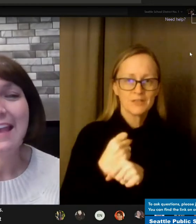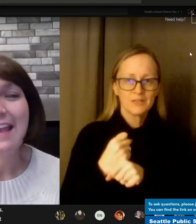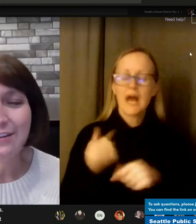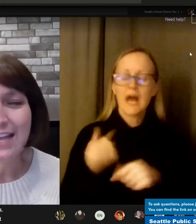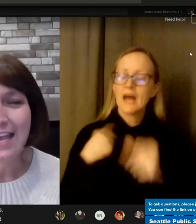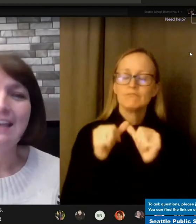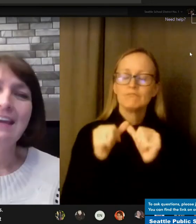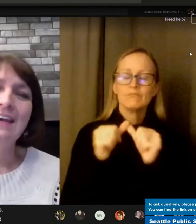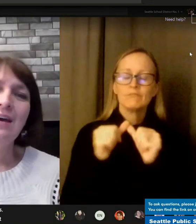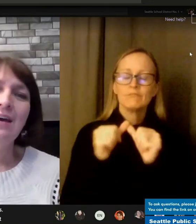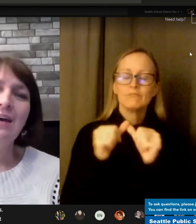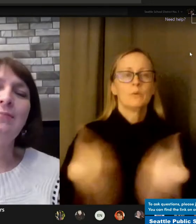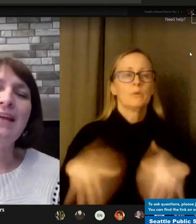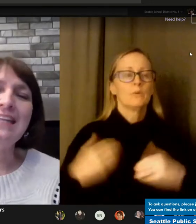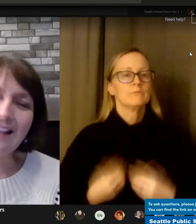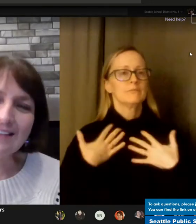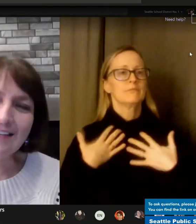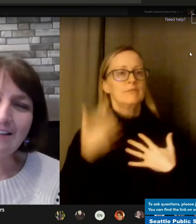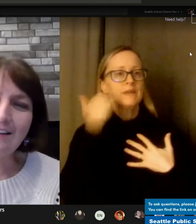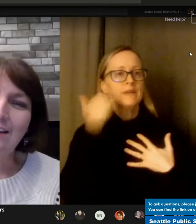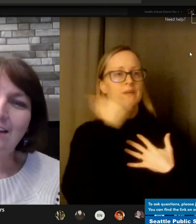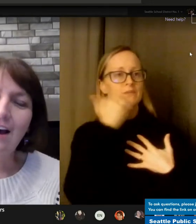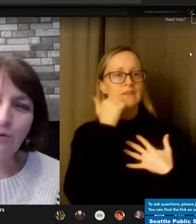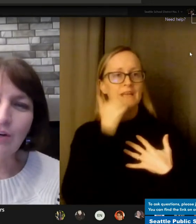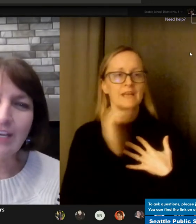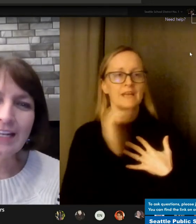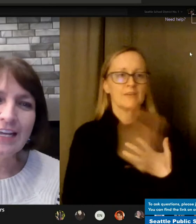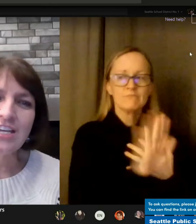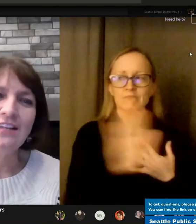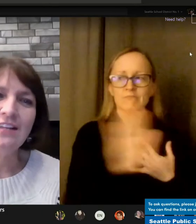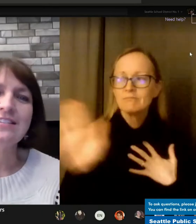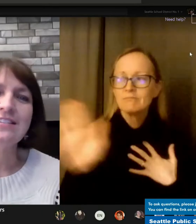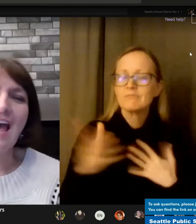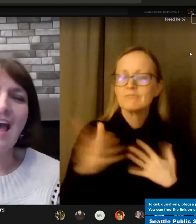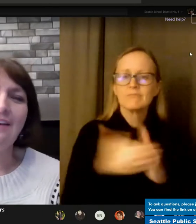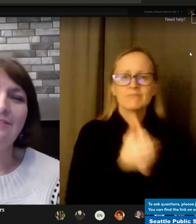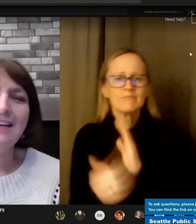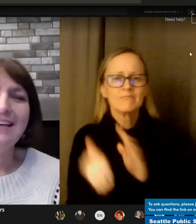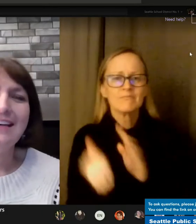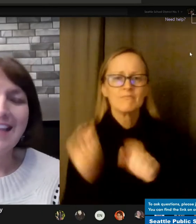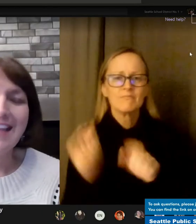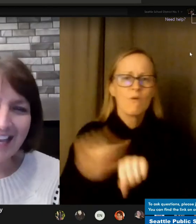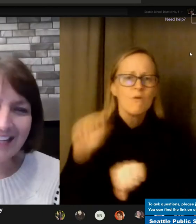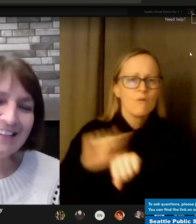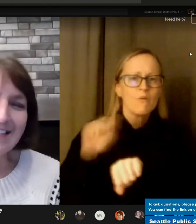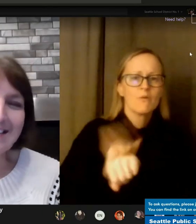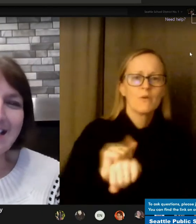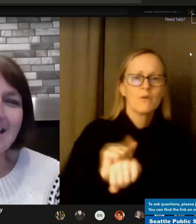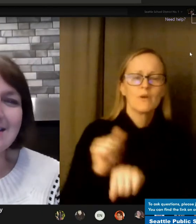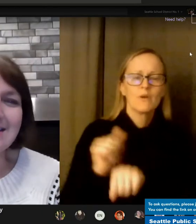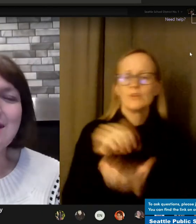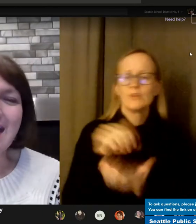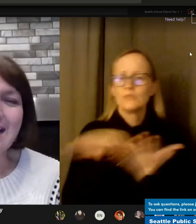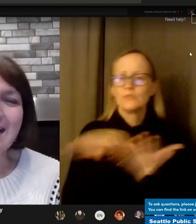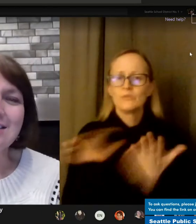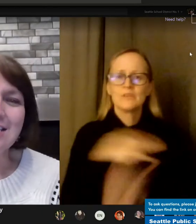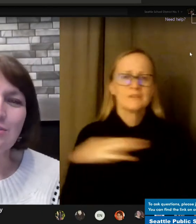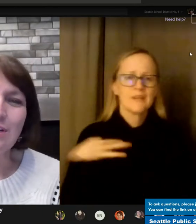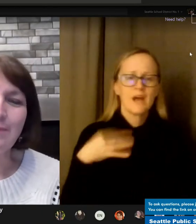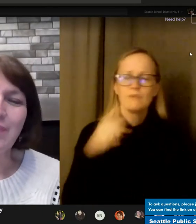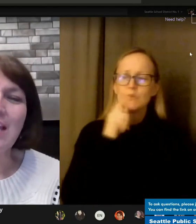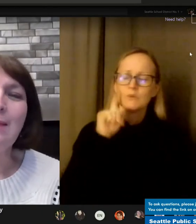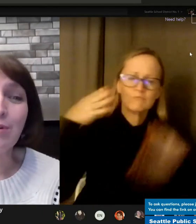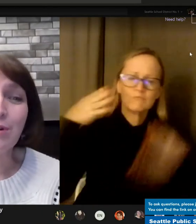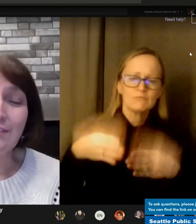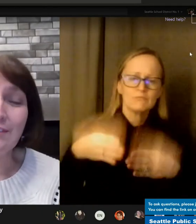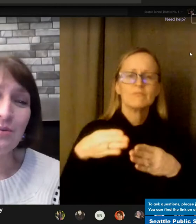every day by the many talented, hardworking educators and staff dedicated to the success of Seattle's children, and